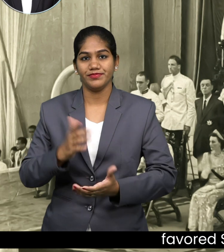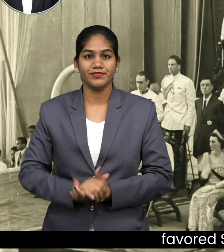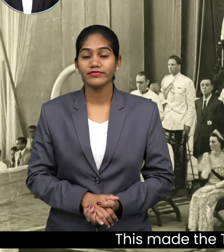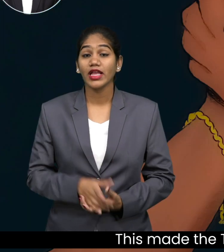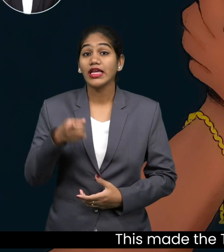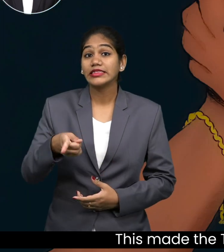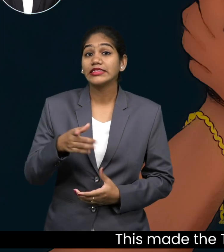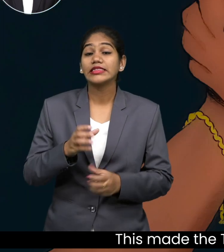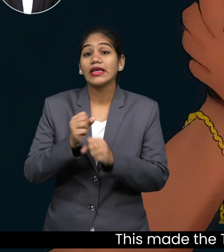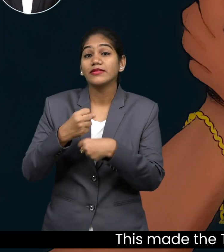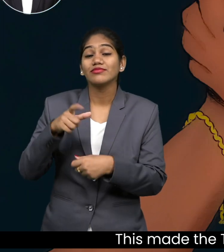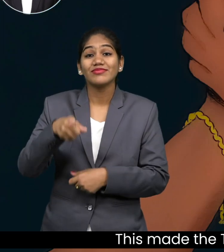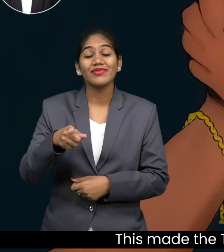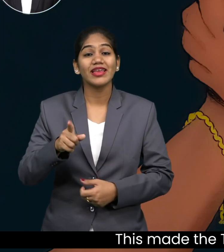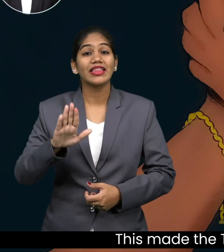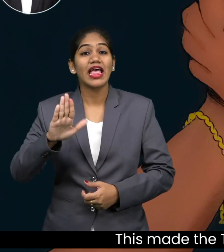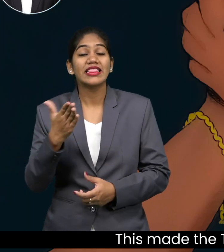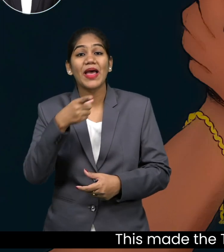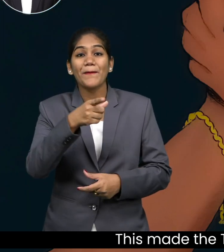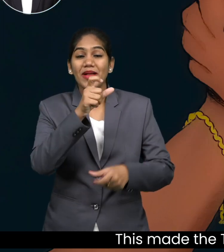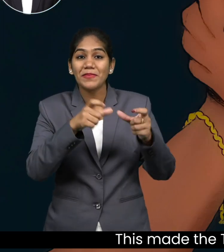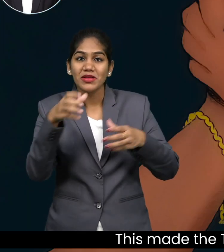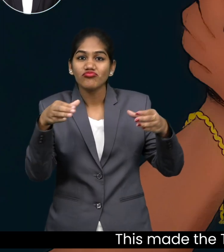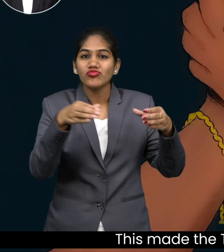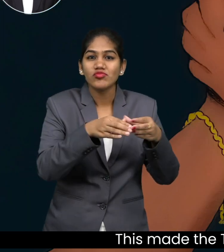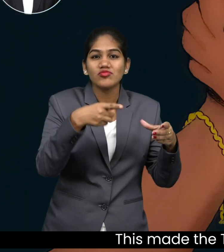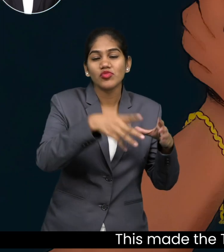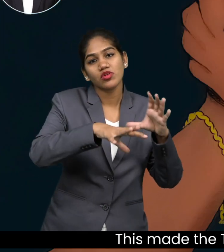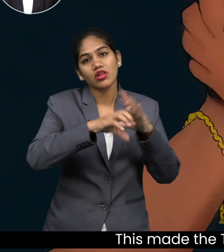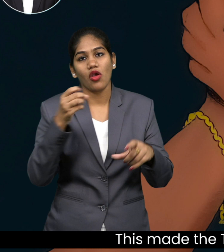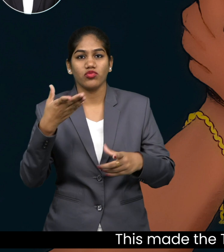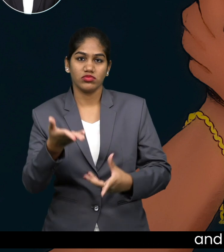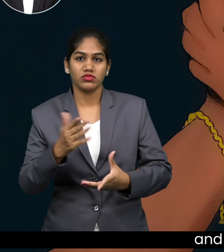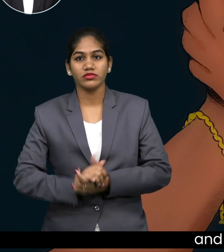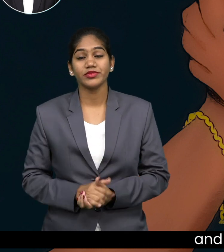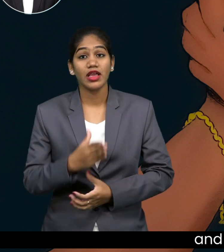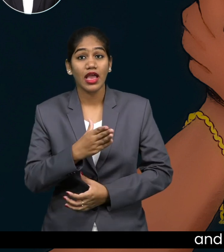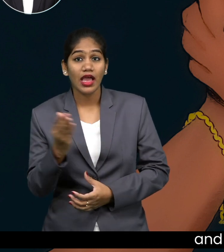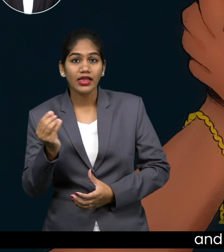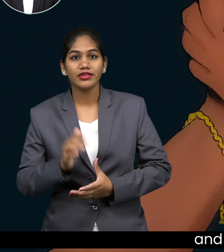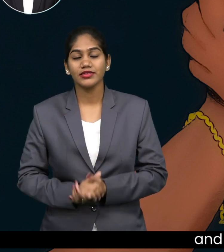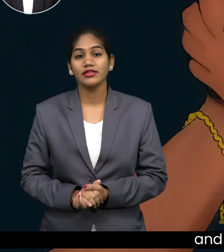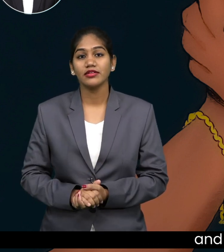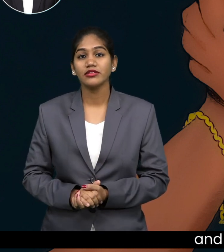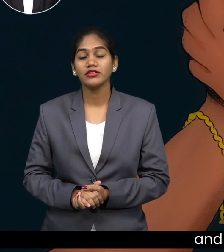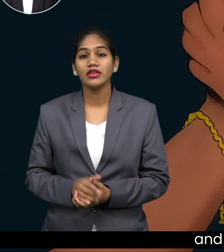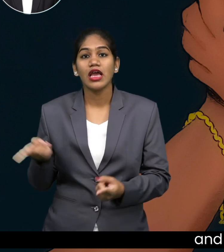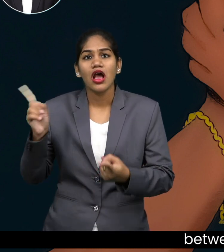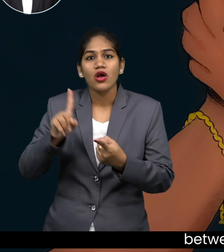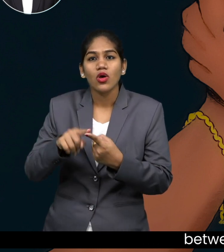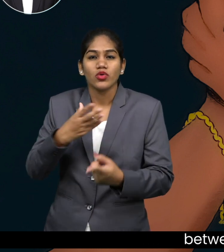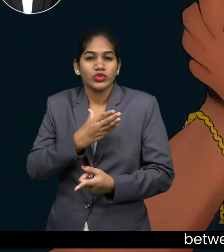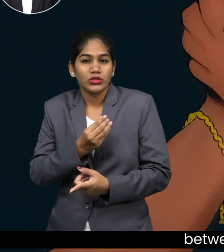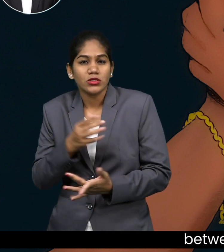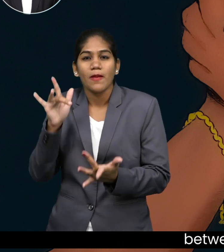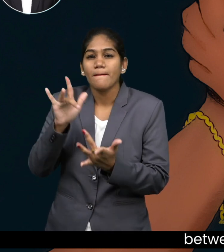This made the Tamil community feel left out and caused tension